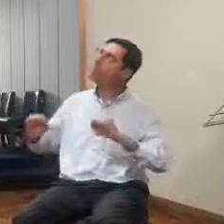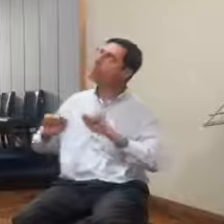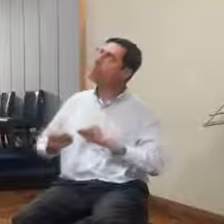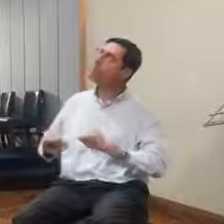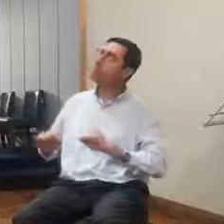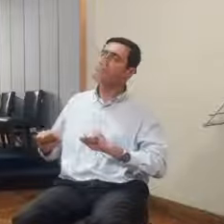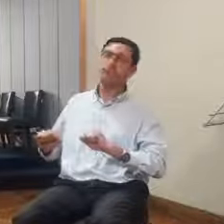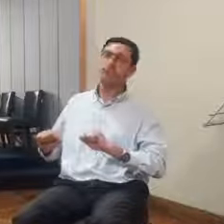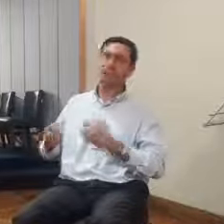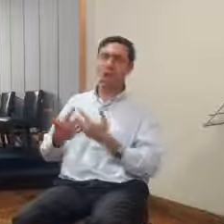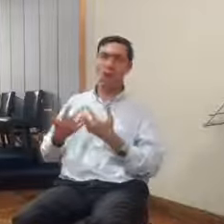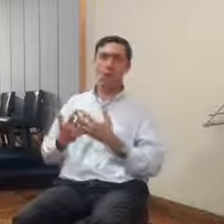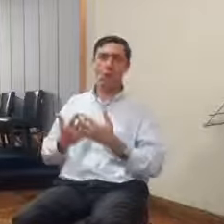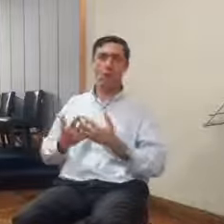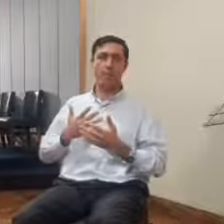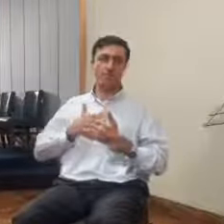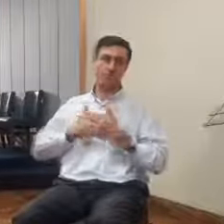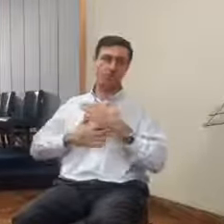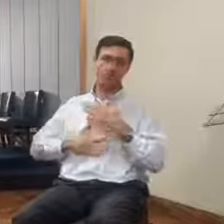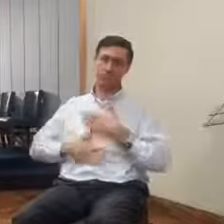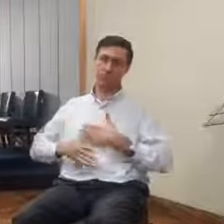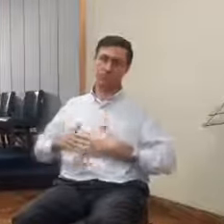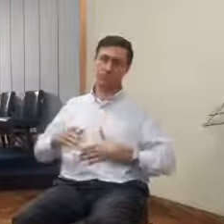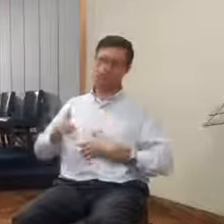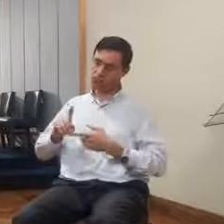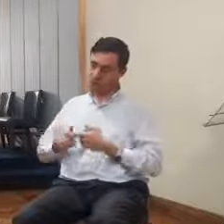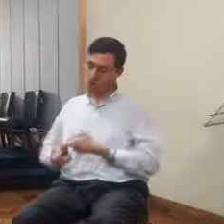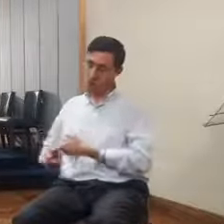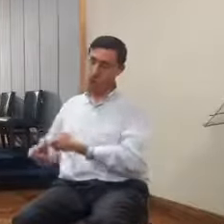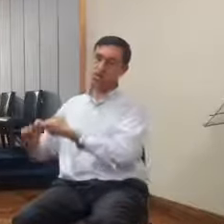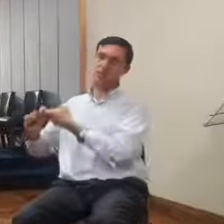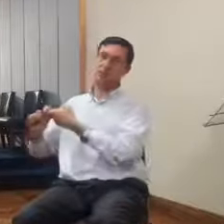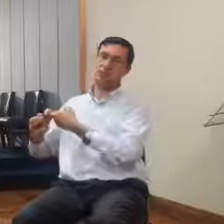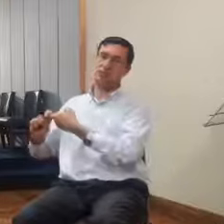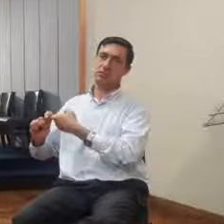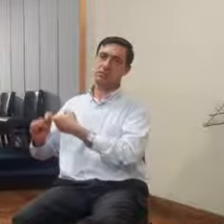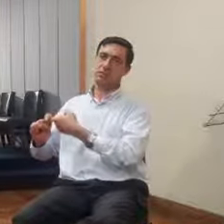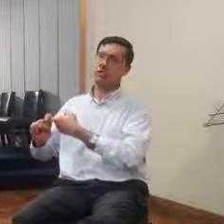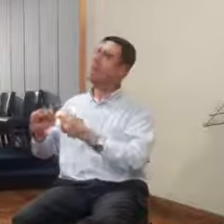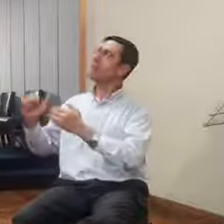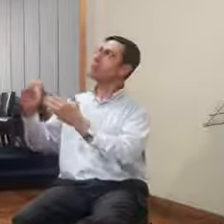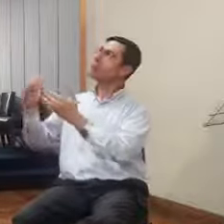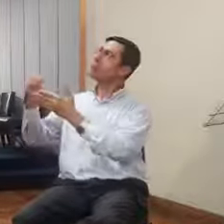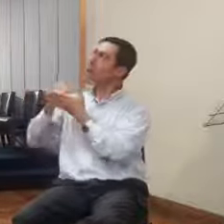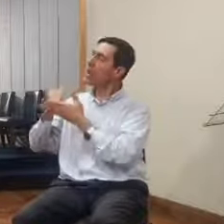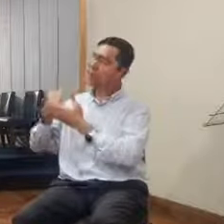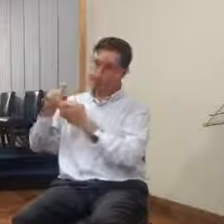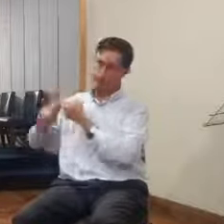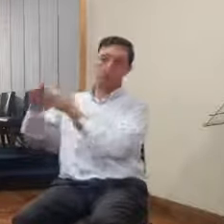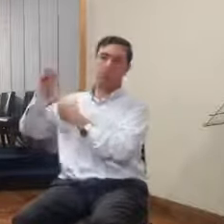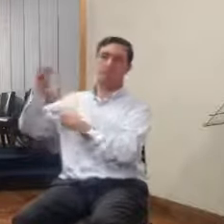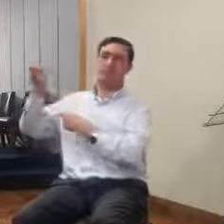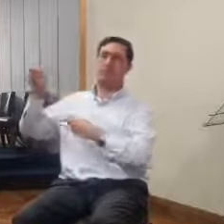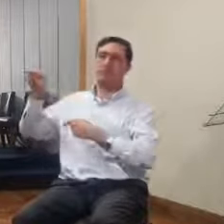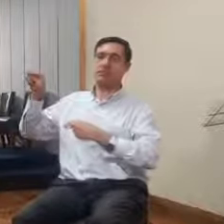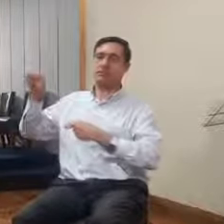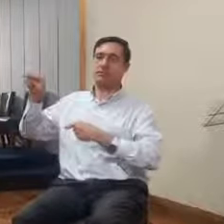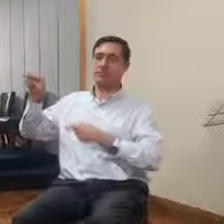in patient trust, dependent on his grace in all our circumstances. Yes, above all, for the